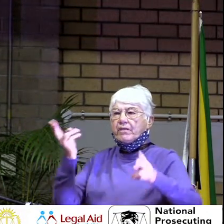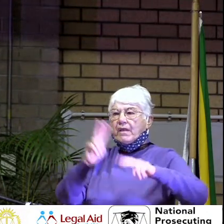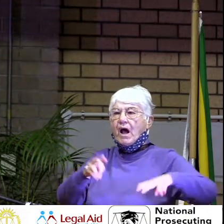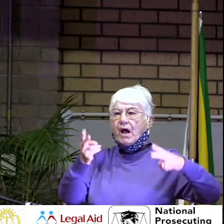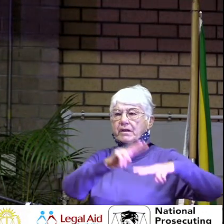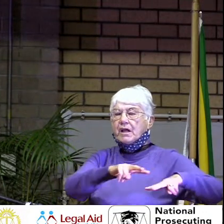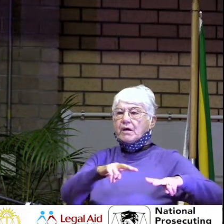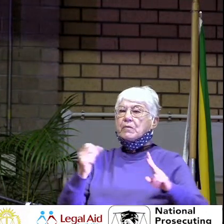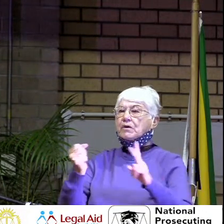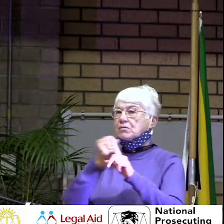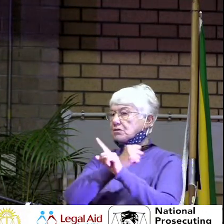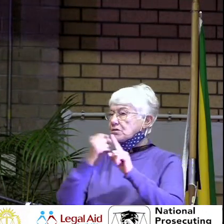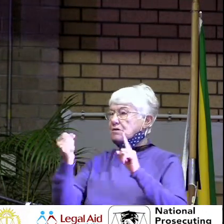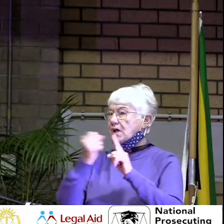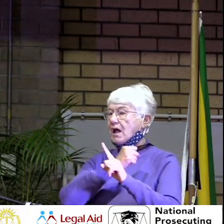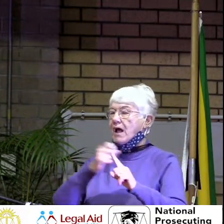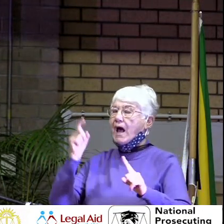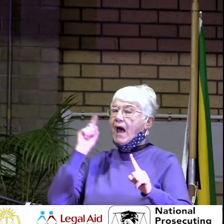So surely